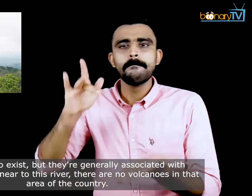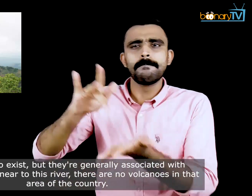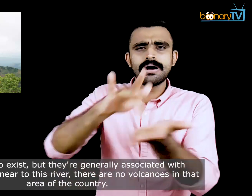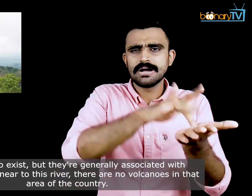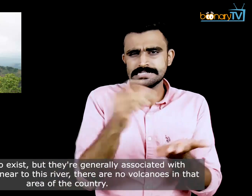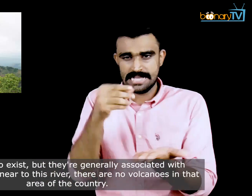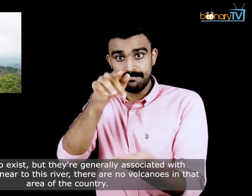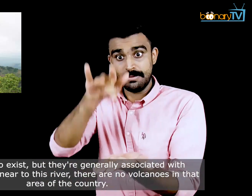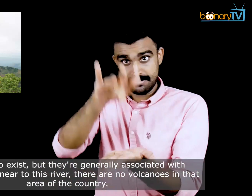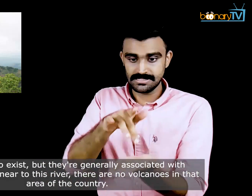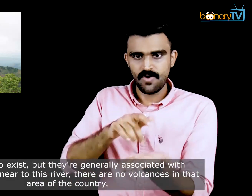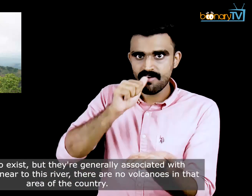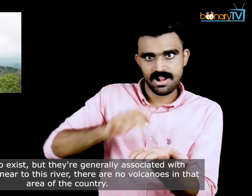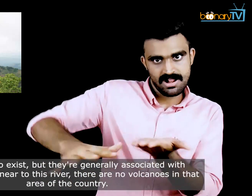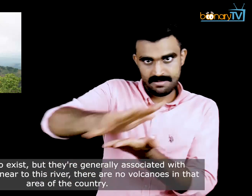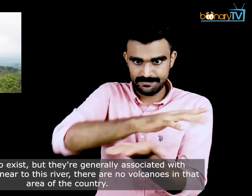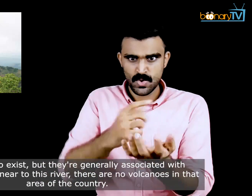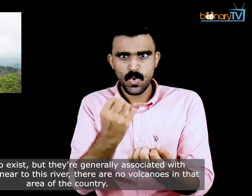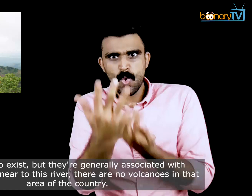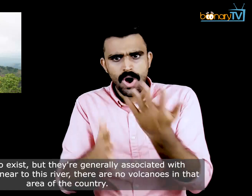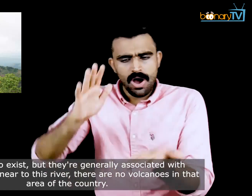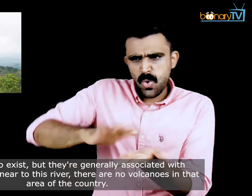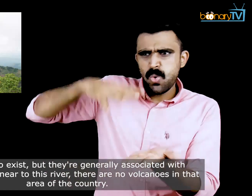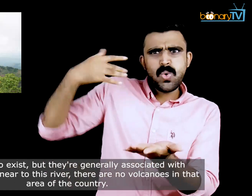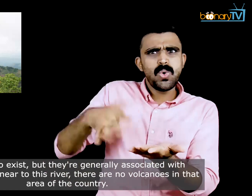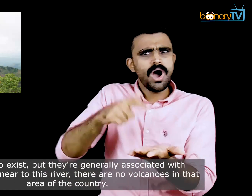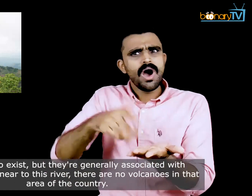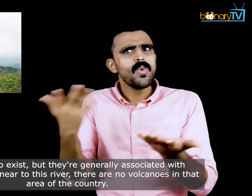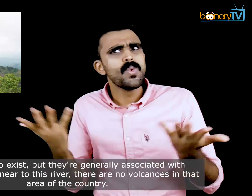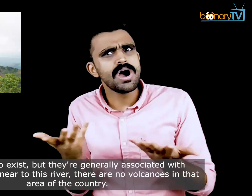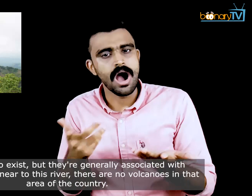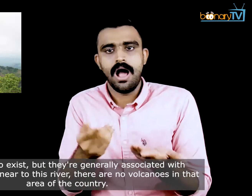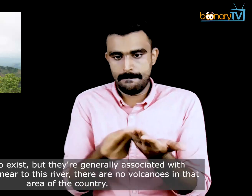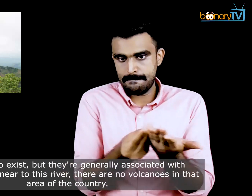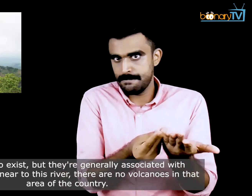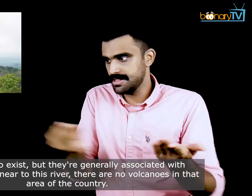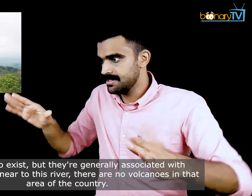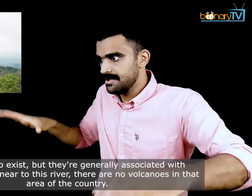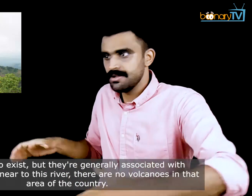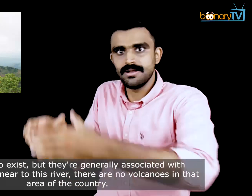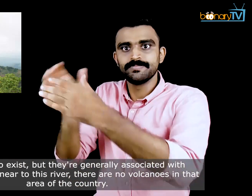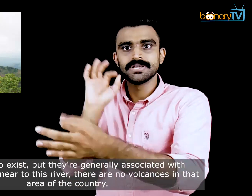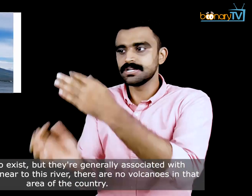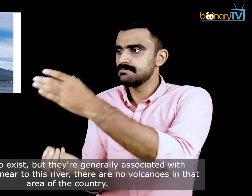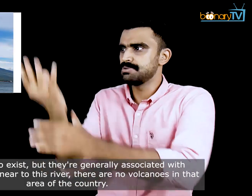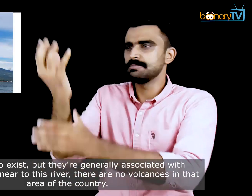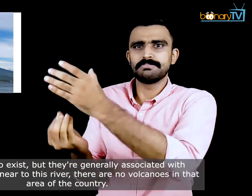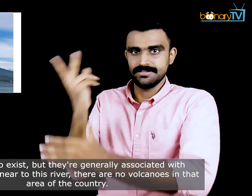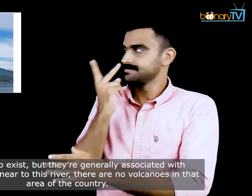exist. But they are generally associated with volcanoes. But near to this